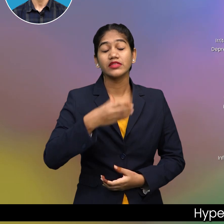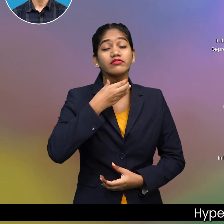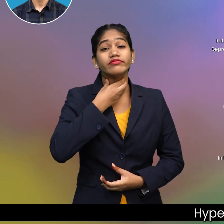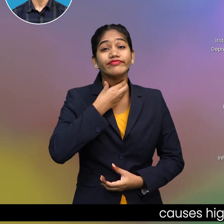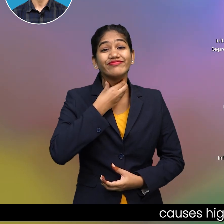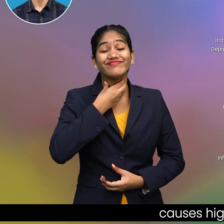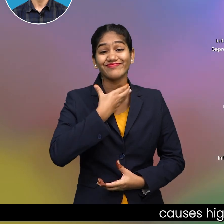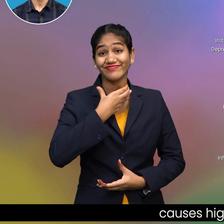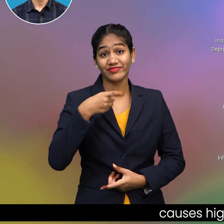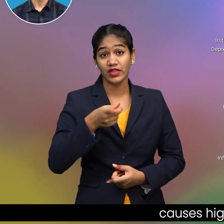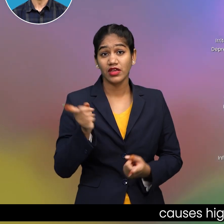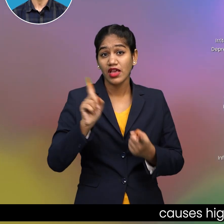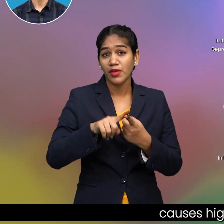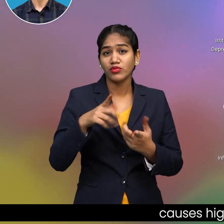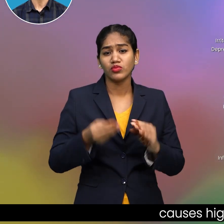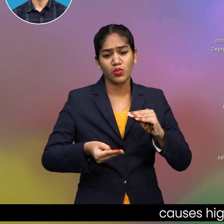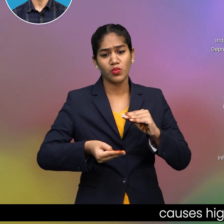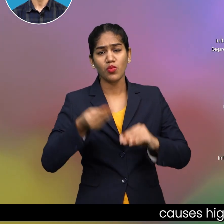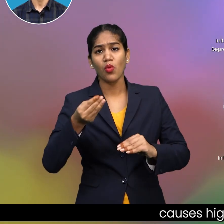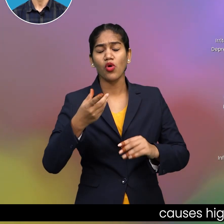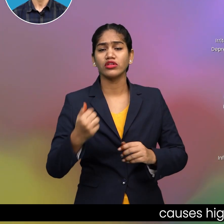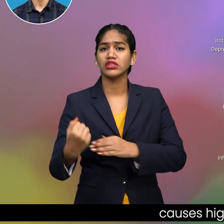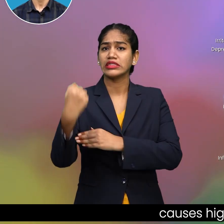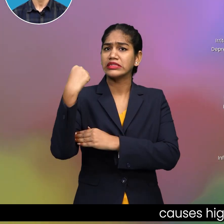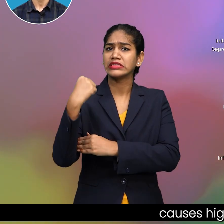Hypothyroidism causes high metabolic rate,